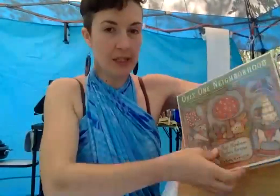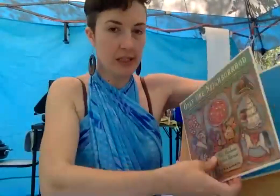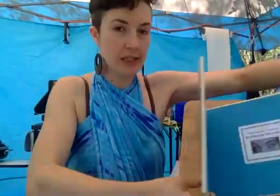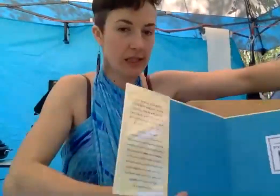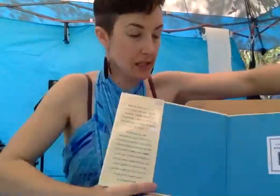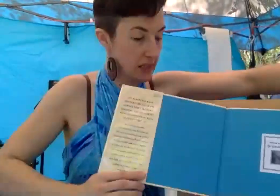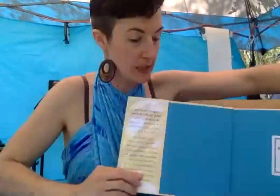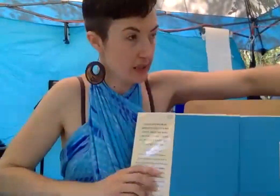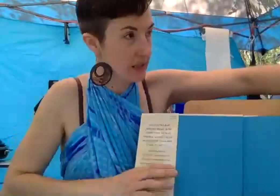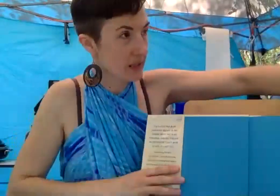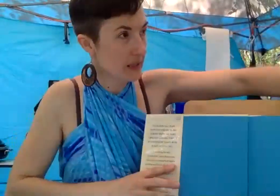Harshman.